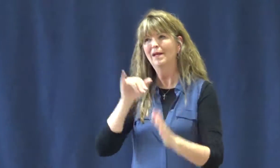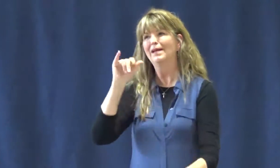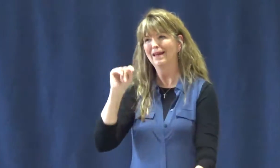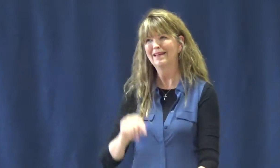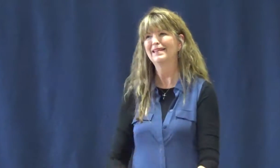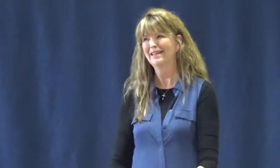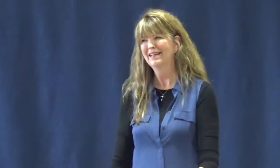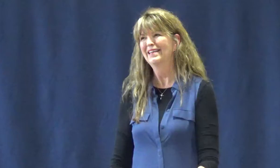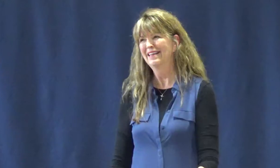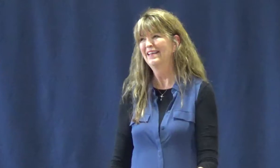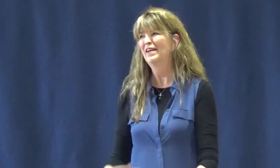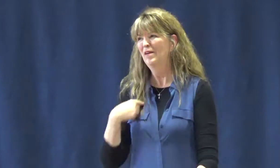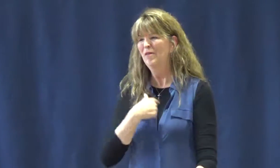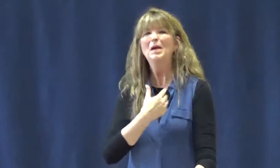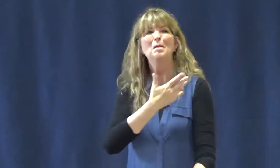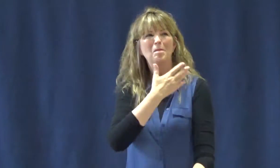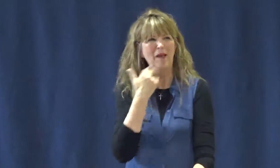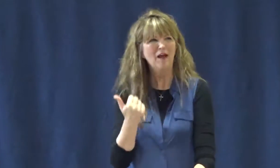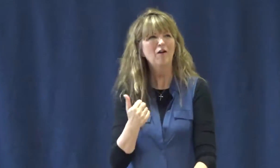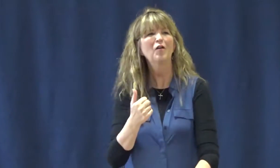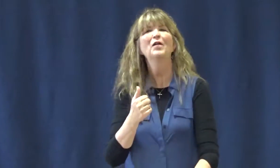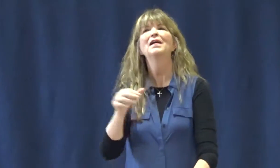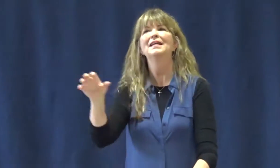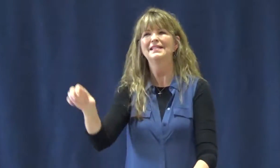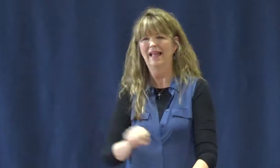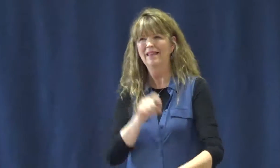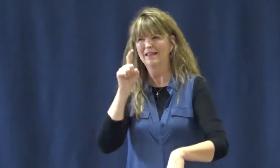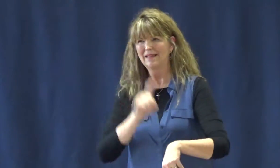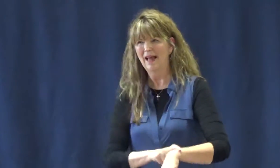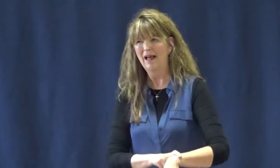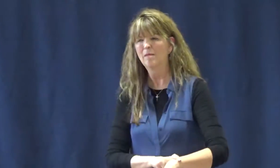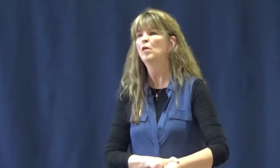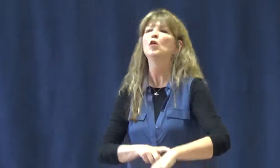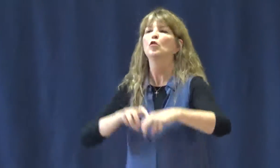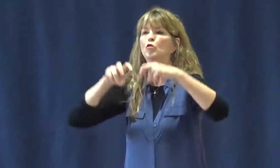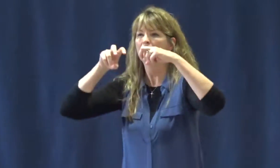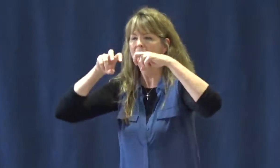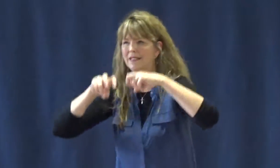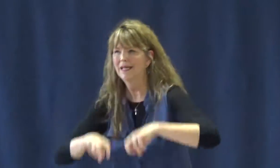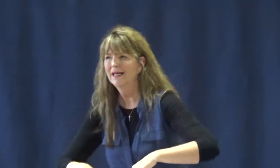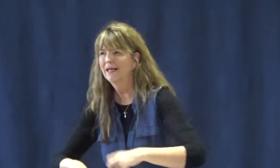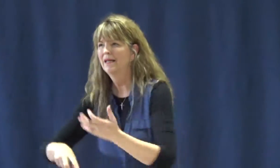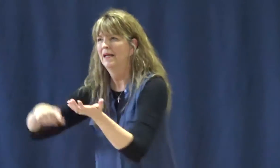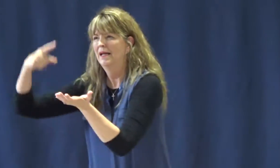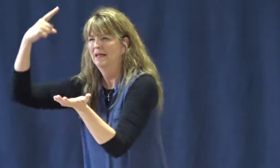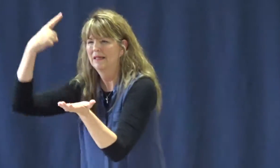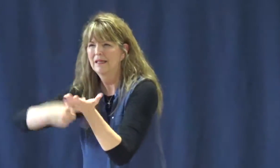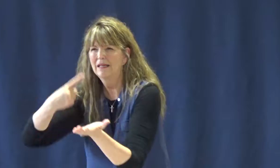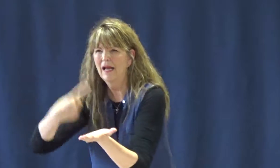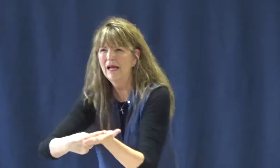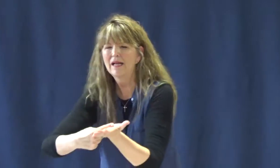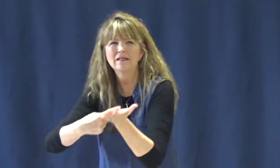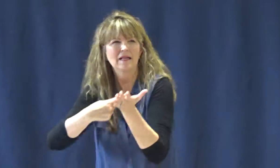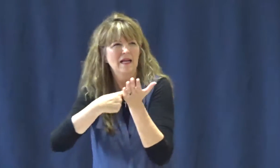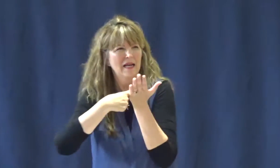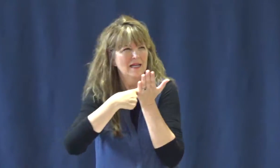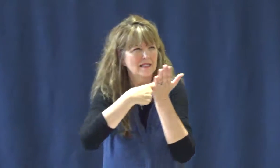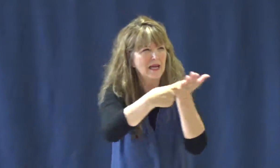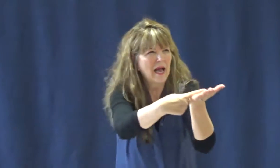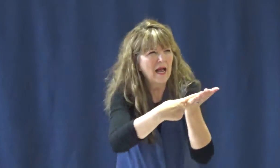we better mean it. We better take the time to sit down and to